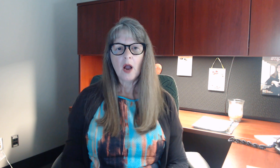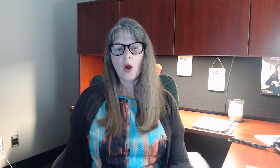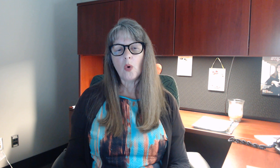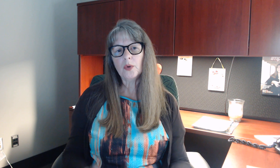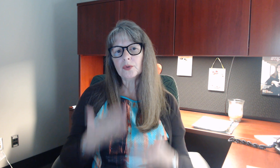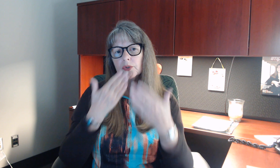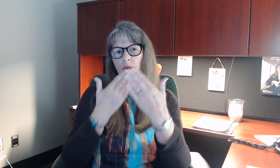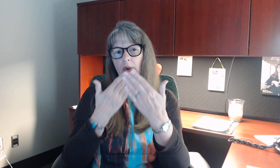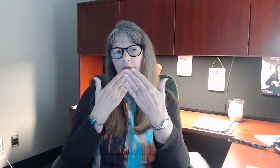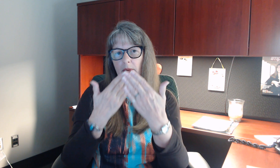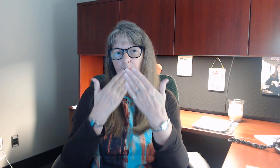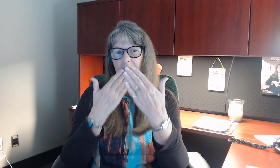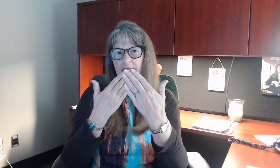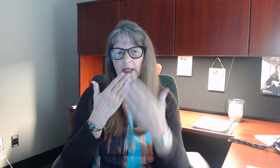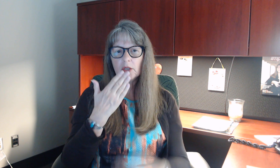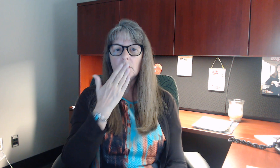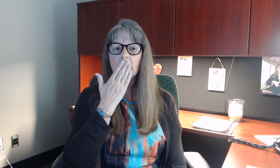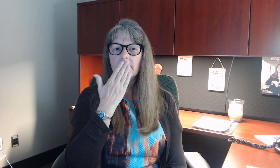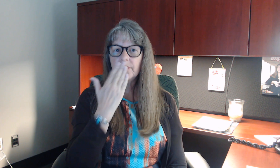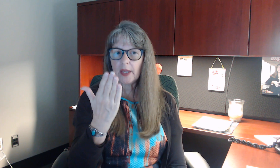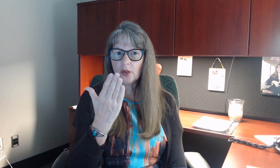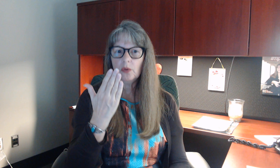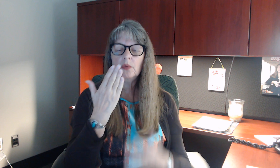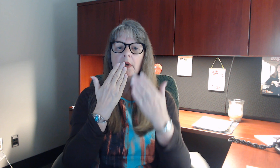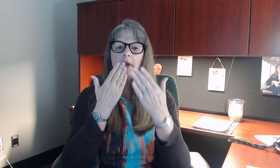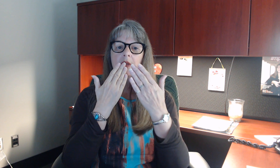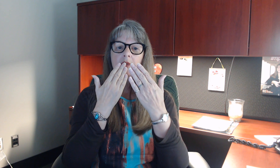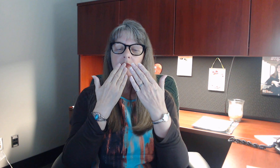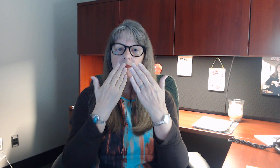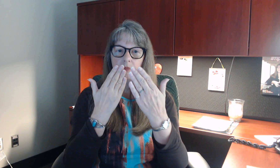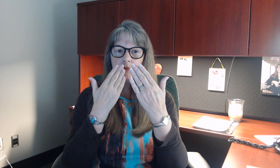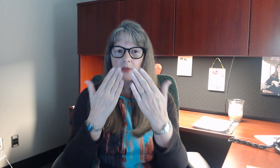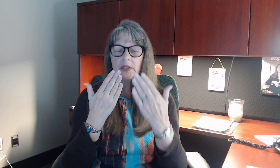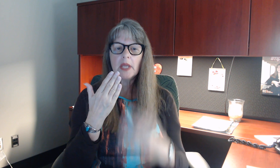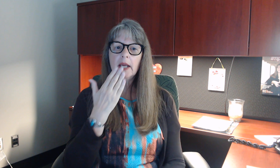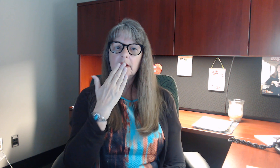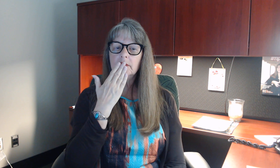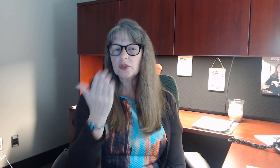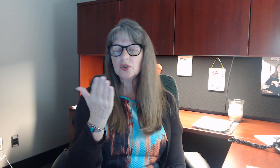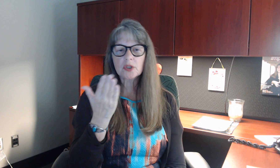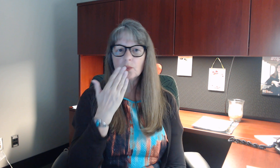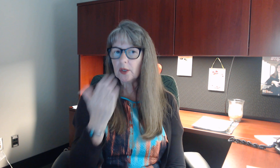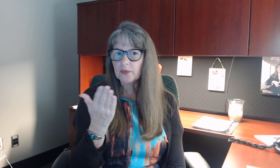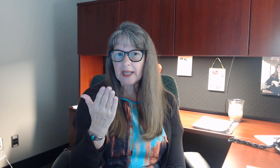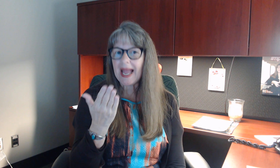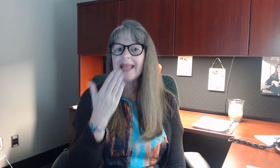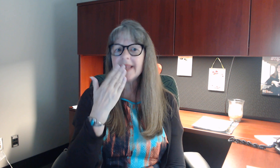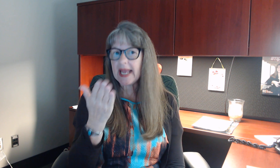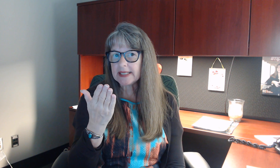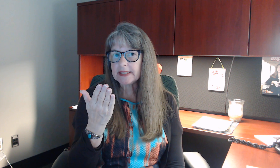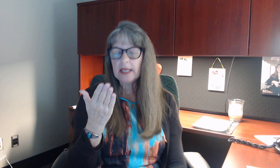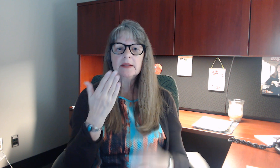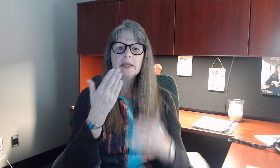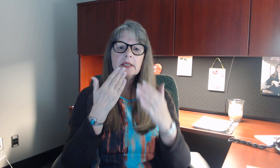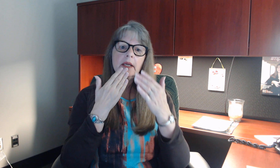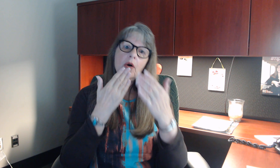Oh, and you're so grateful. Remember I said thank you? Thank you. This is just a regular thing. Hey, thanks. This is like, oh, thank you